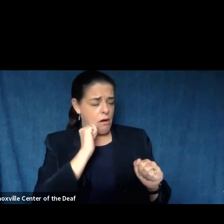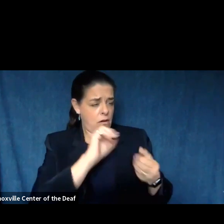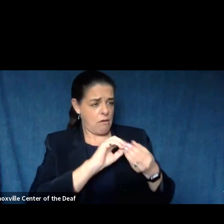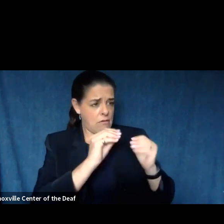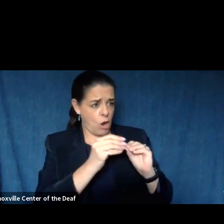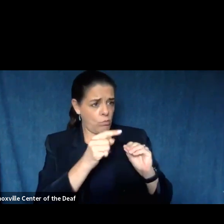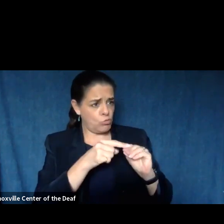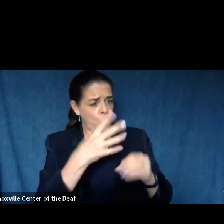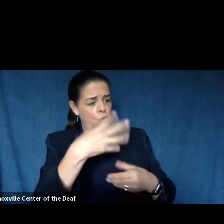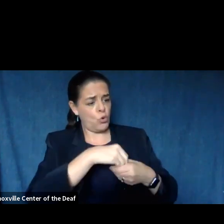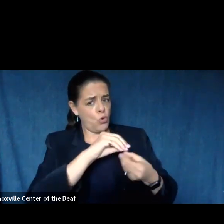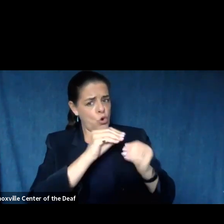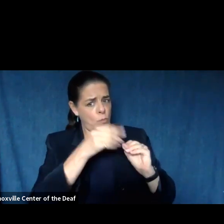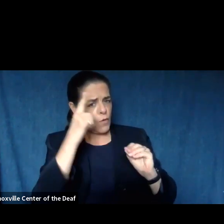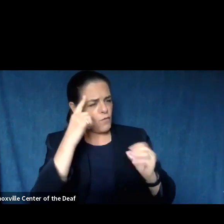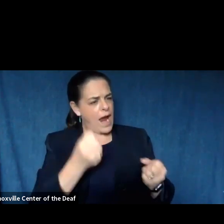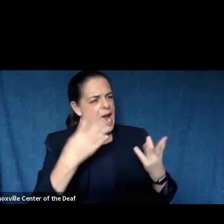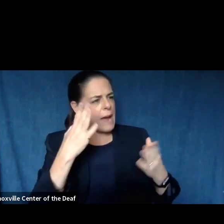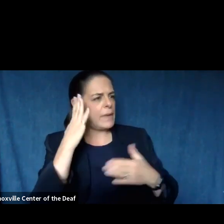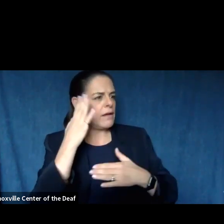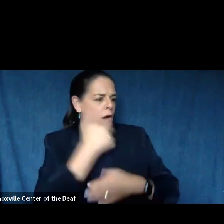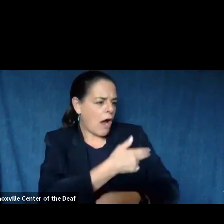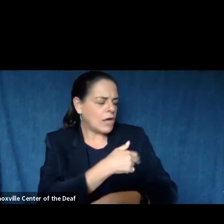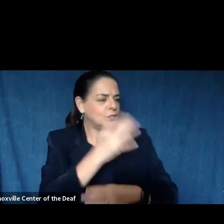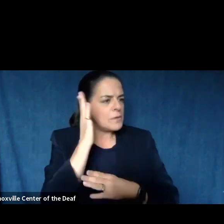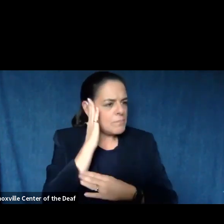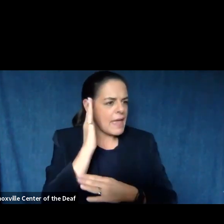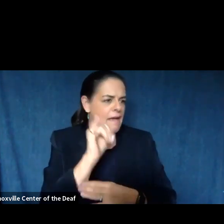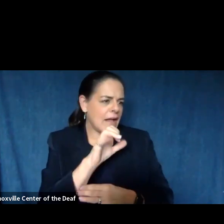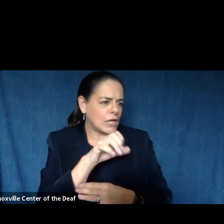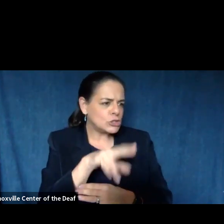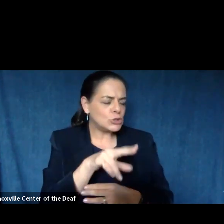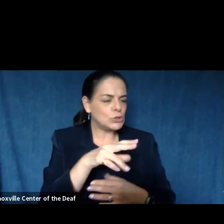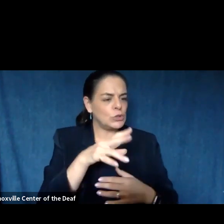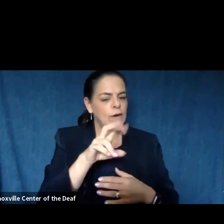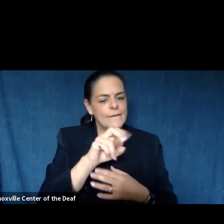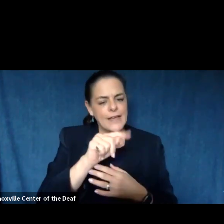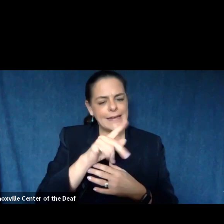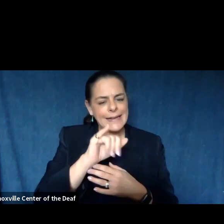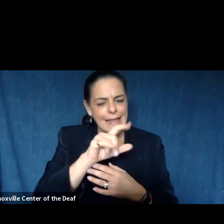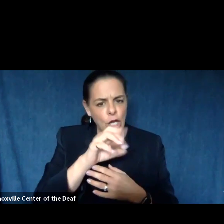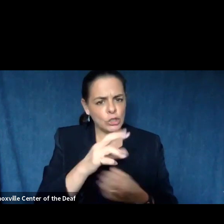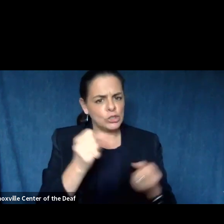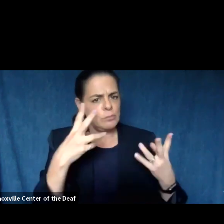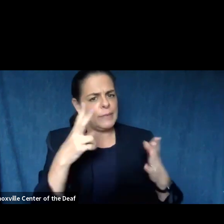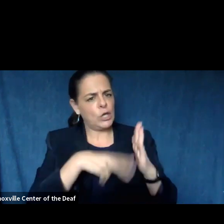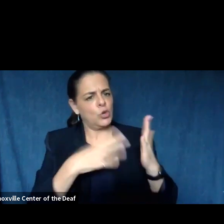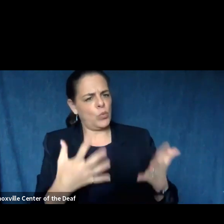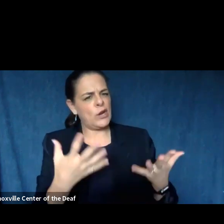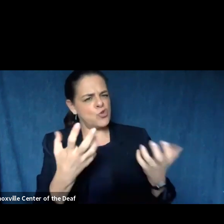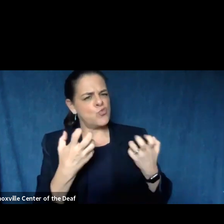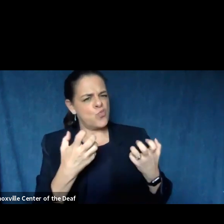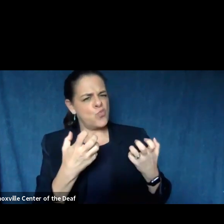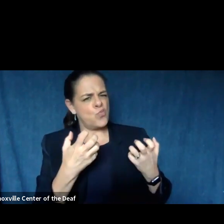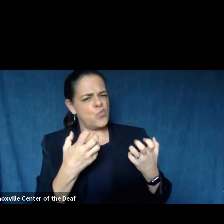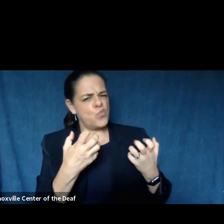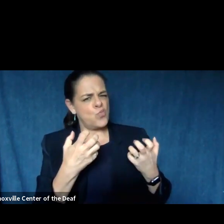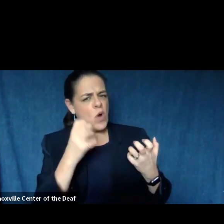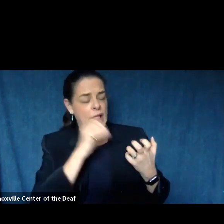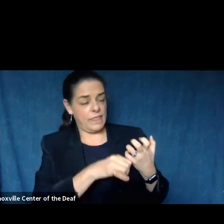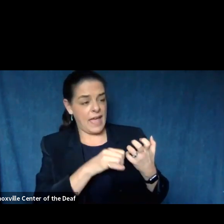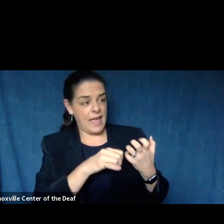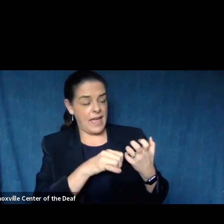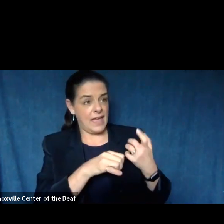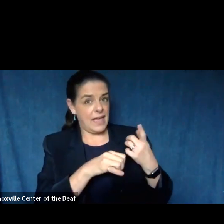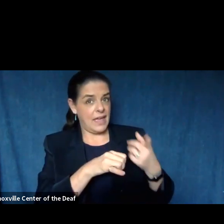include the numbers for hospital beds, ICU, and ventilators? Many readers feel this is all that will convince them we are having